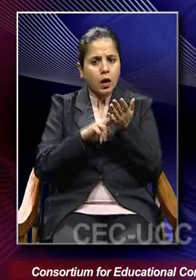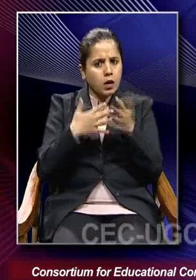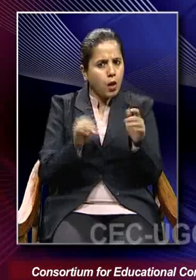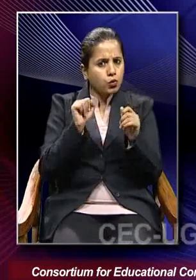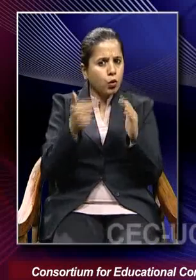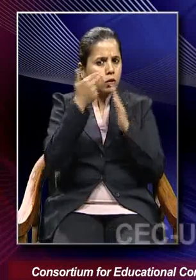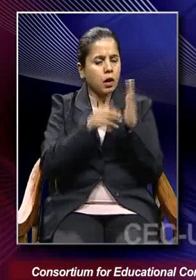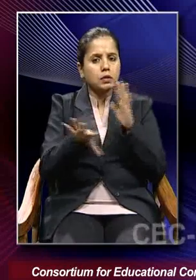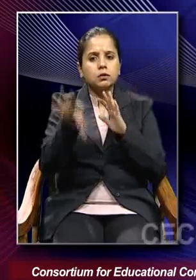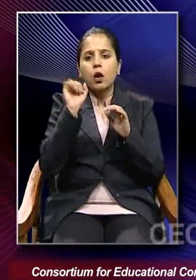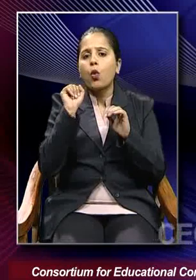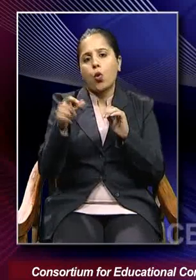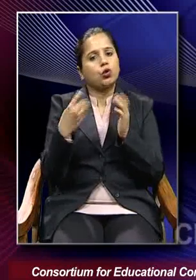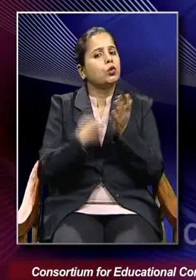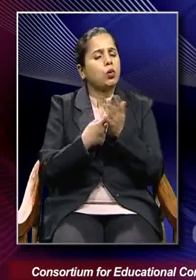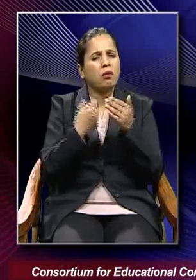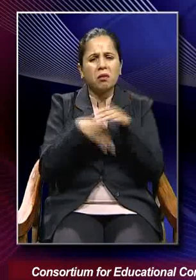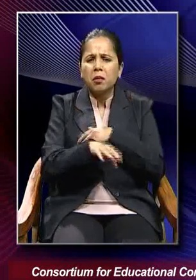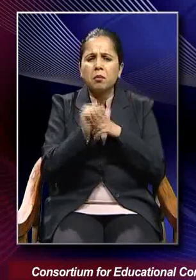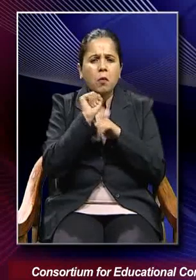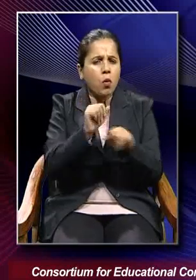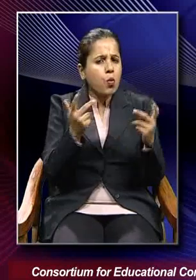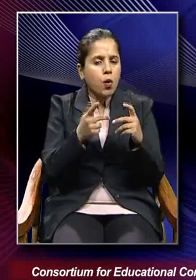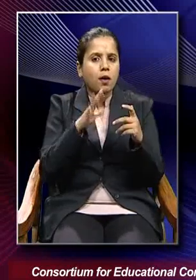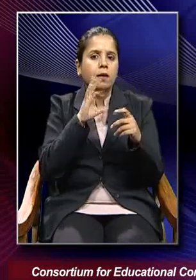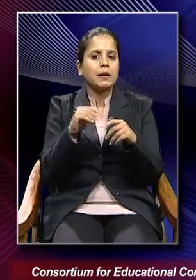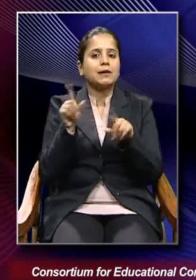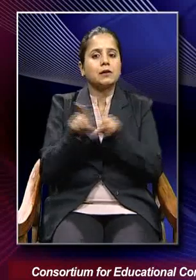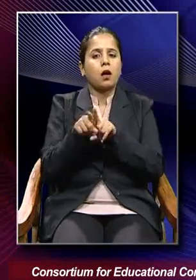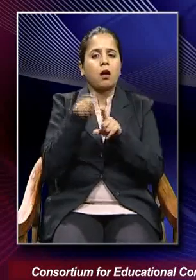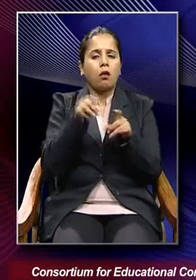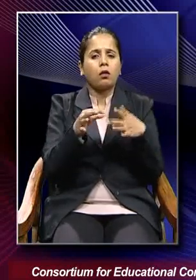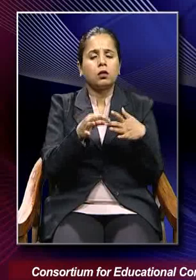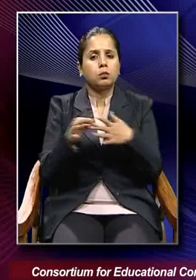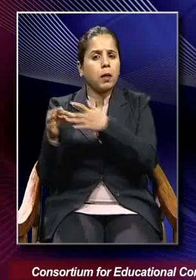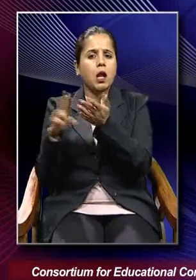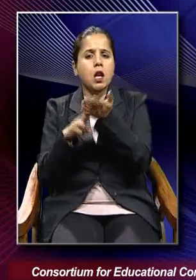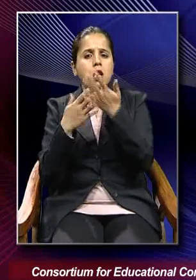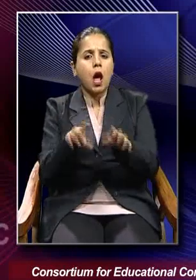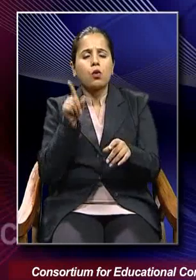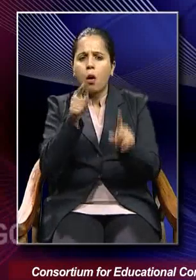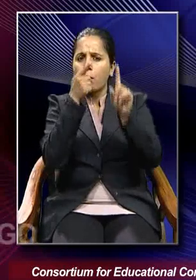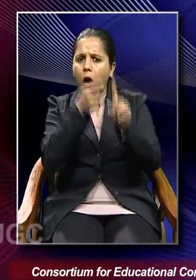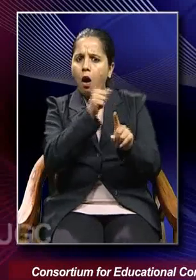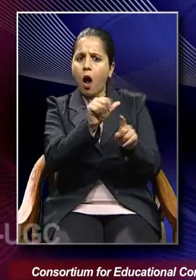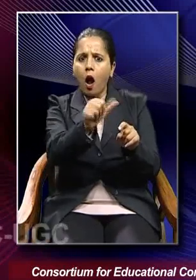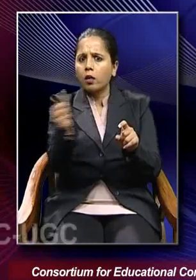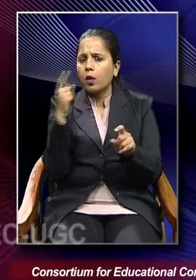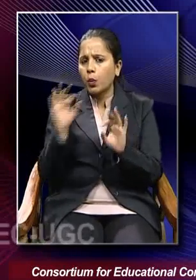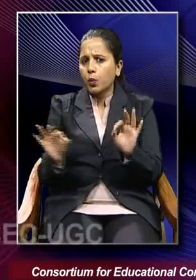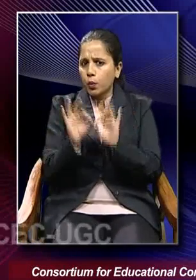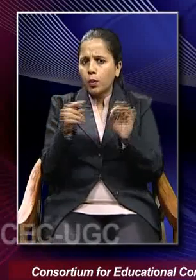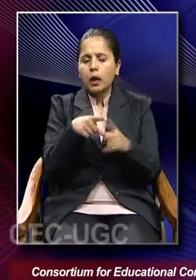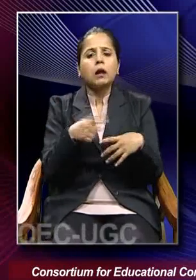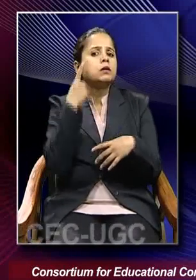for selection. And what is that? To contain superlative natural phenomena or areas of